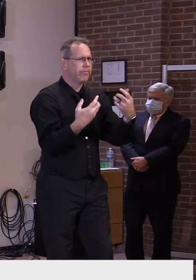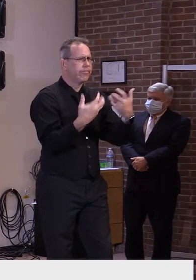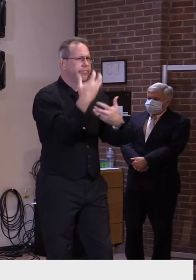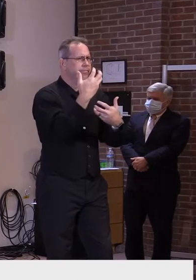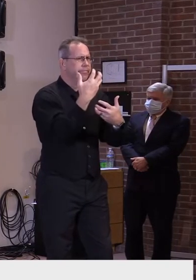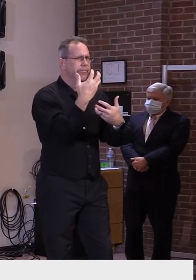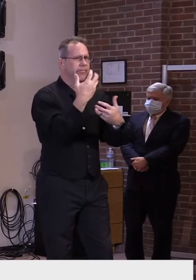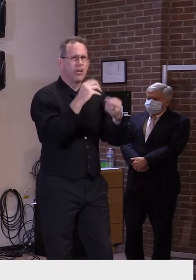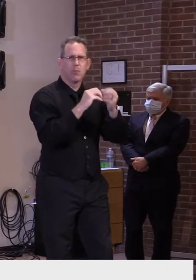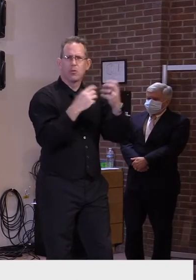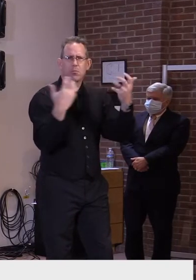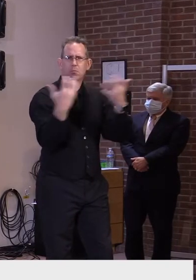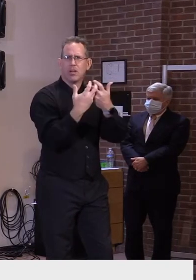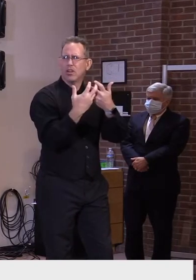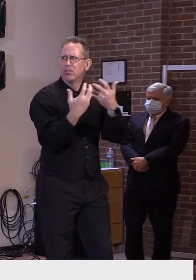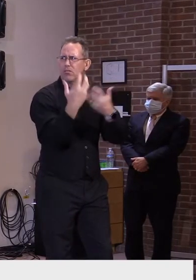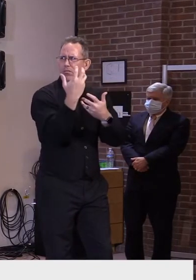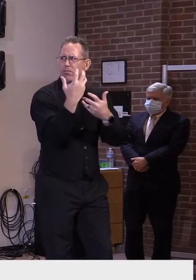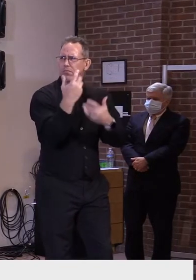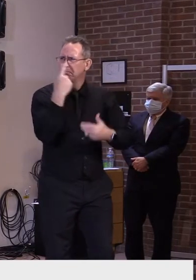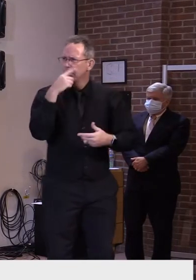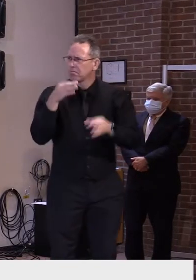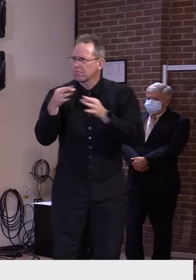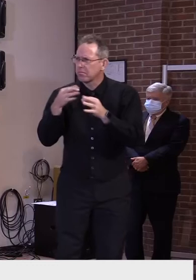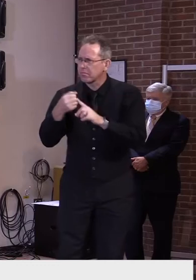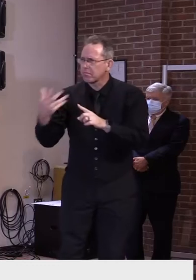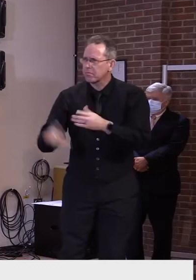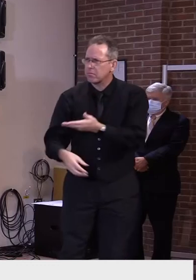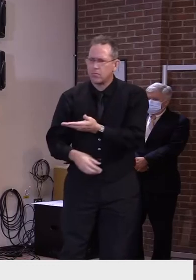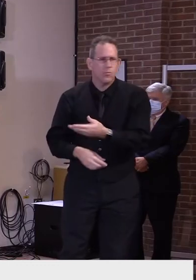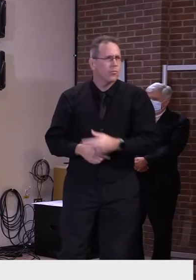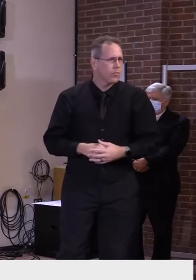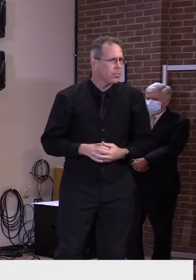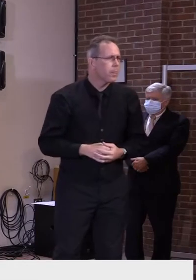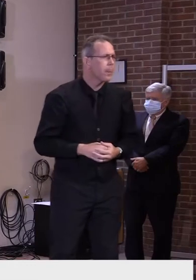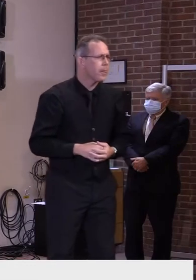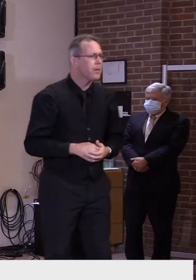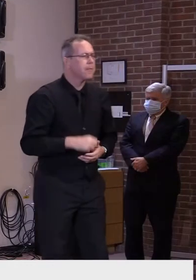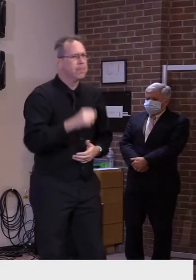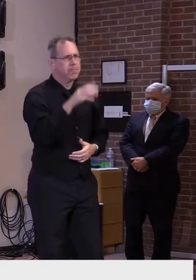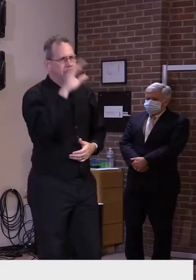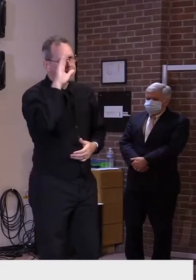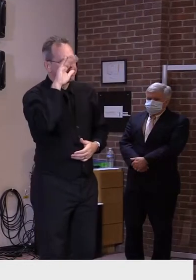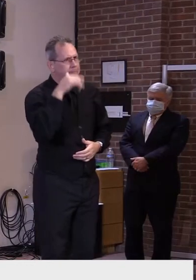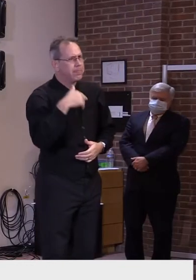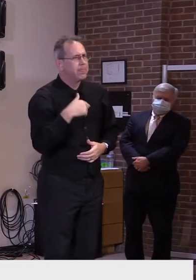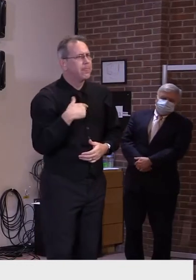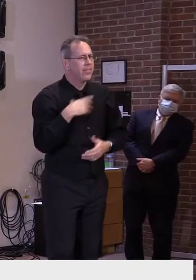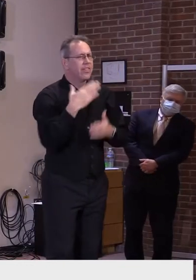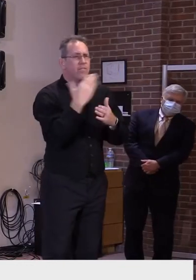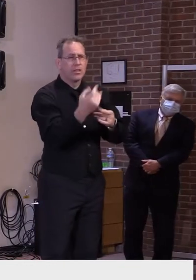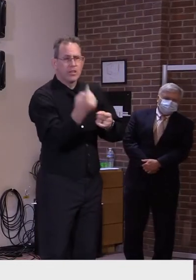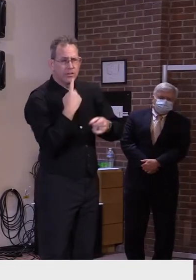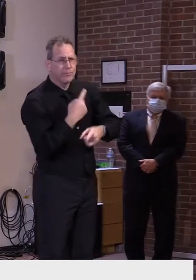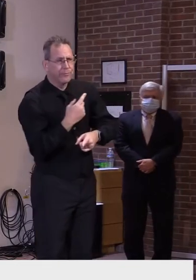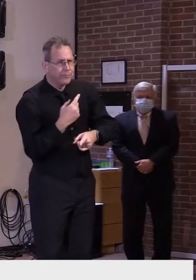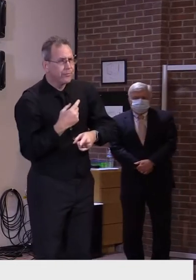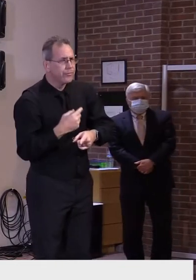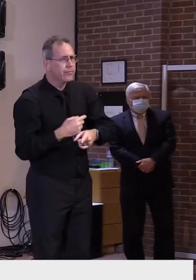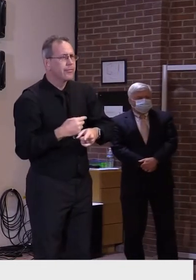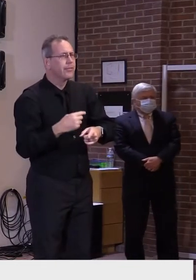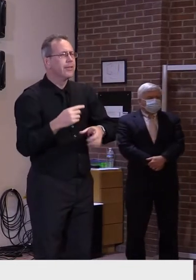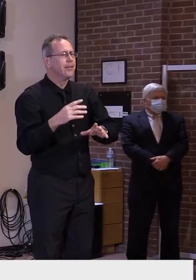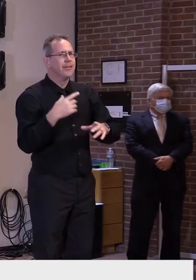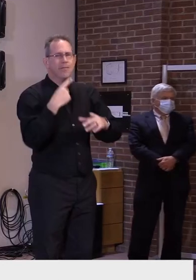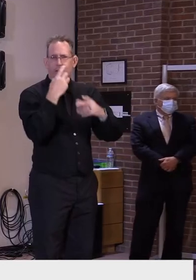Yeah, hi, Lisa. Thank you for the question. I do remember when you asked that a couple weeks ago. Oh, it would be helpful if I took my mask off. I do